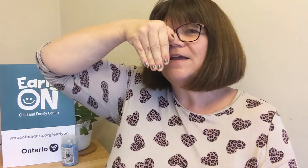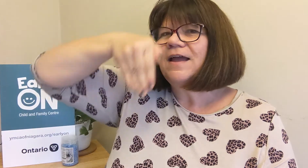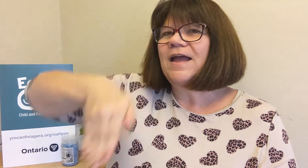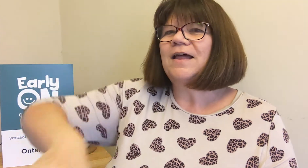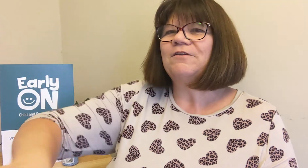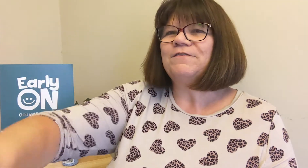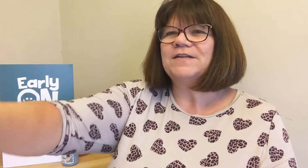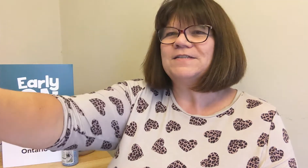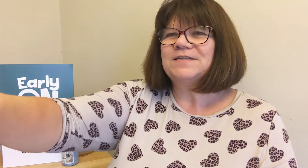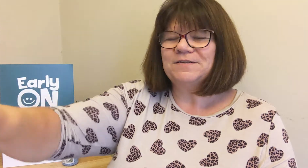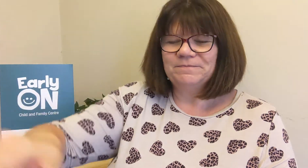Elephant.